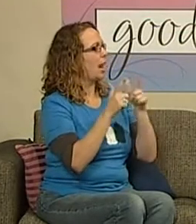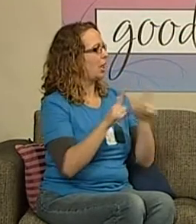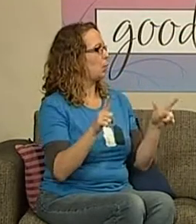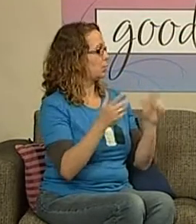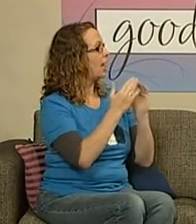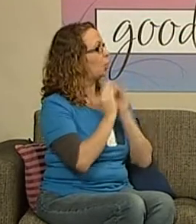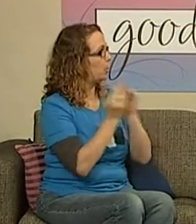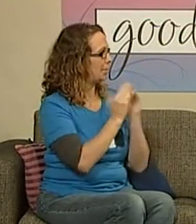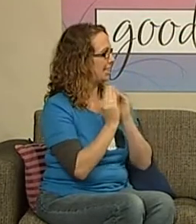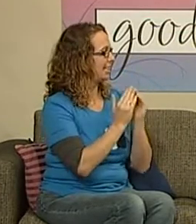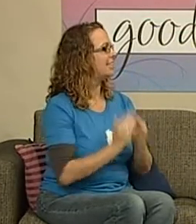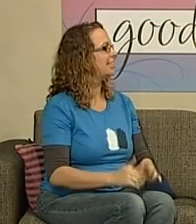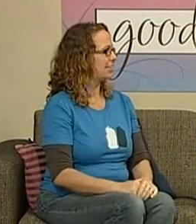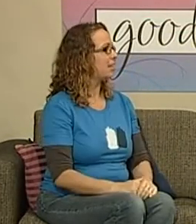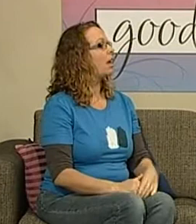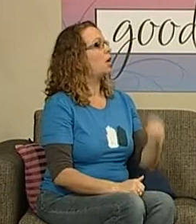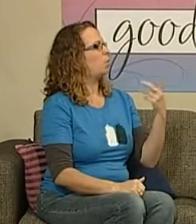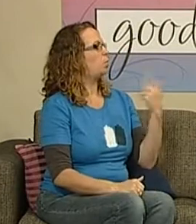people themselves, their community and our culture.